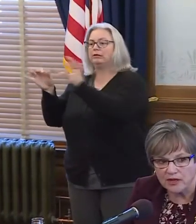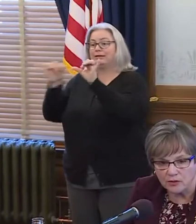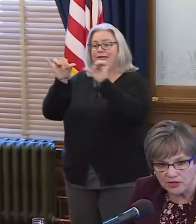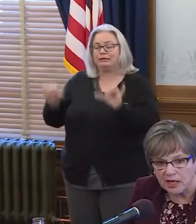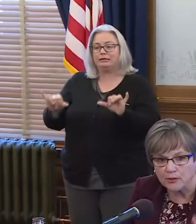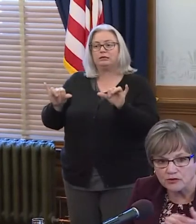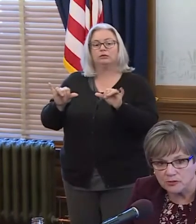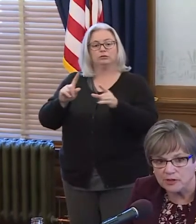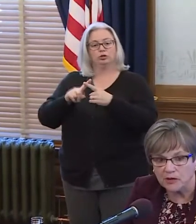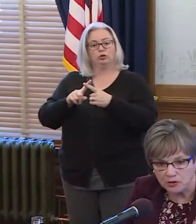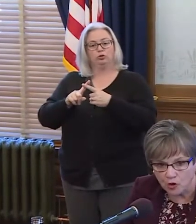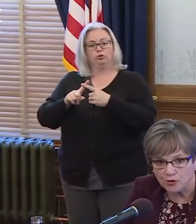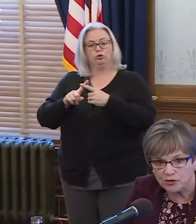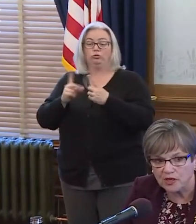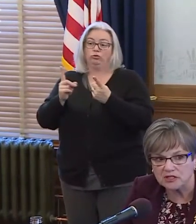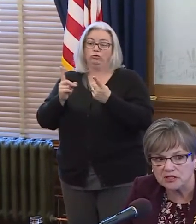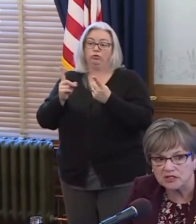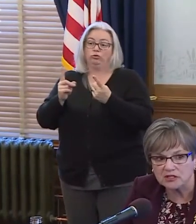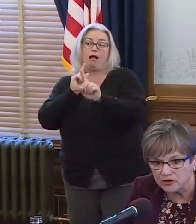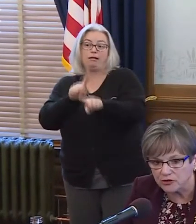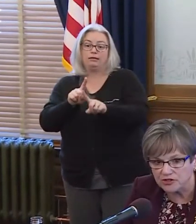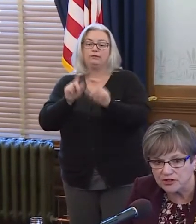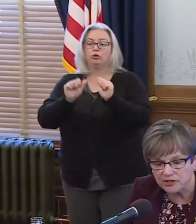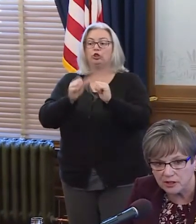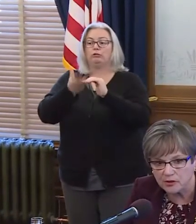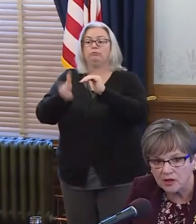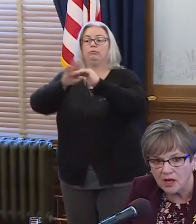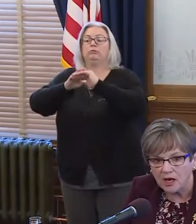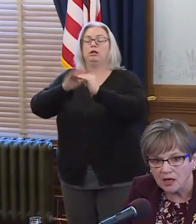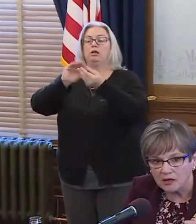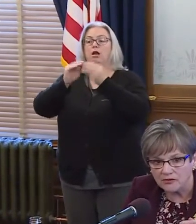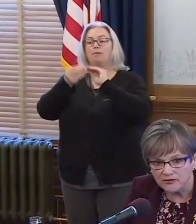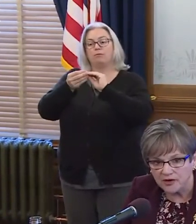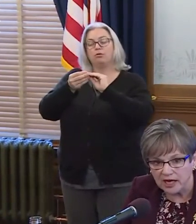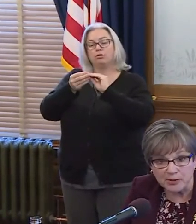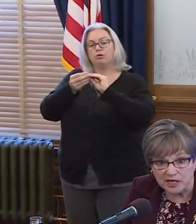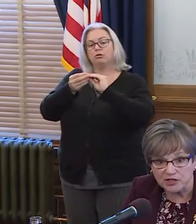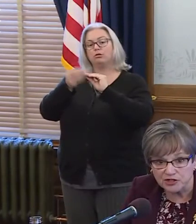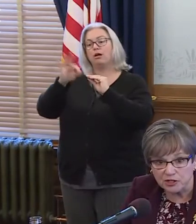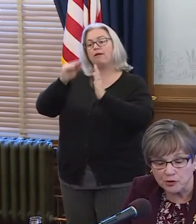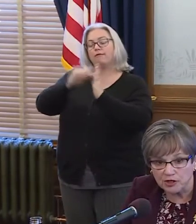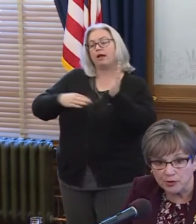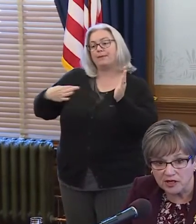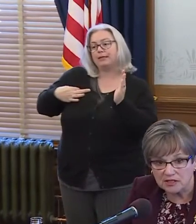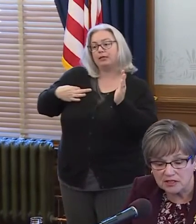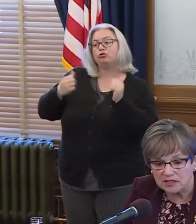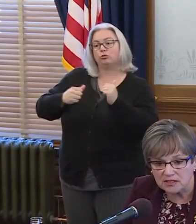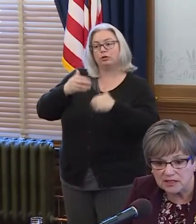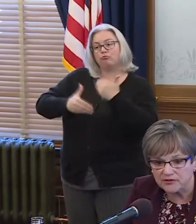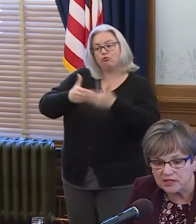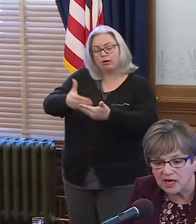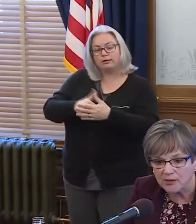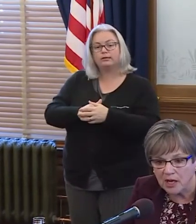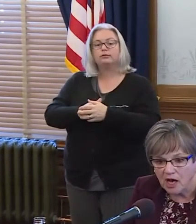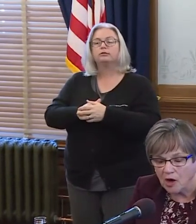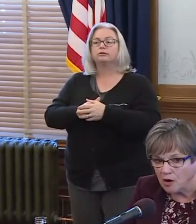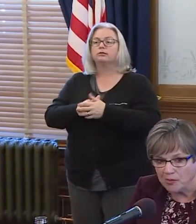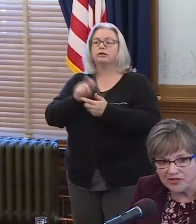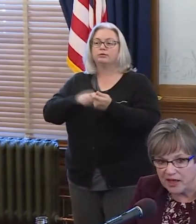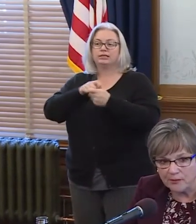way that it was able to be much more responsive. We increased the number of applications that we could process at any given